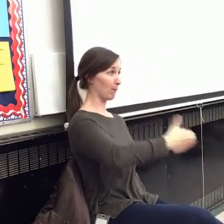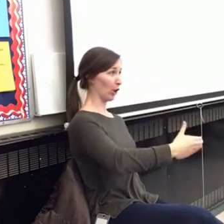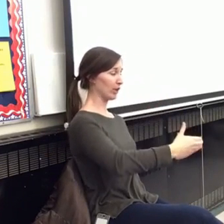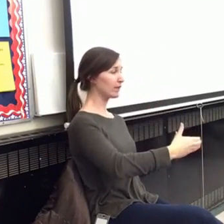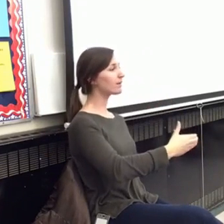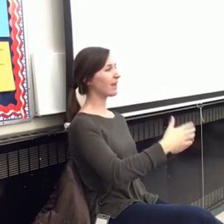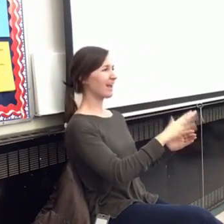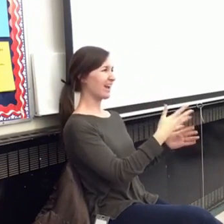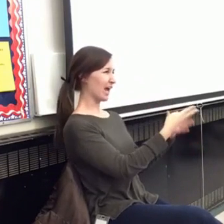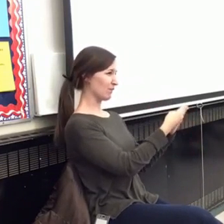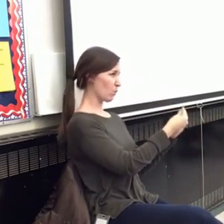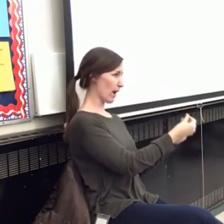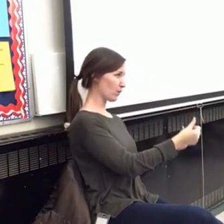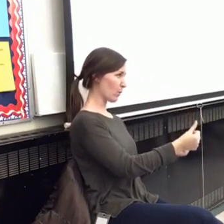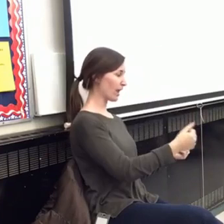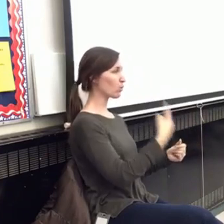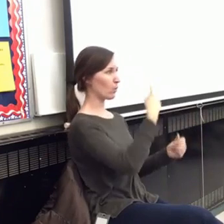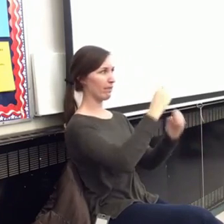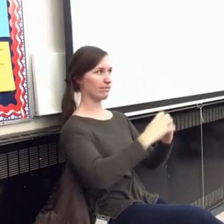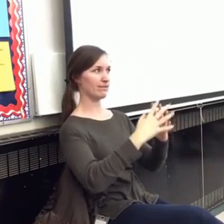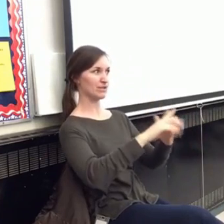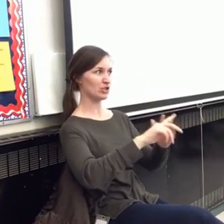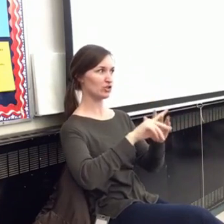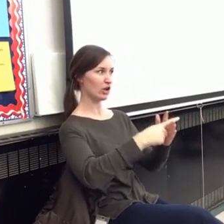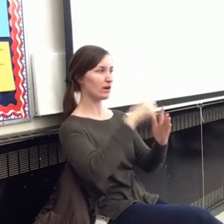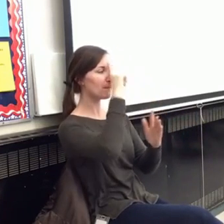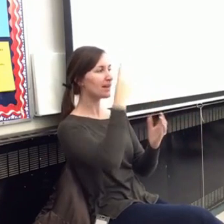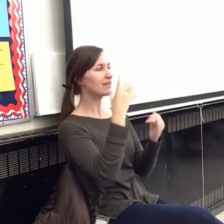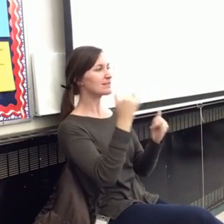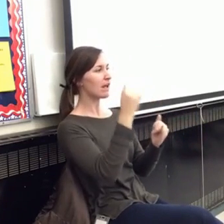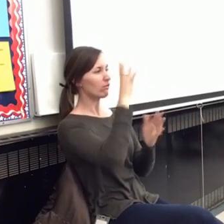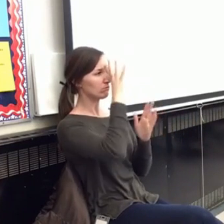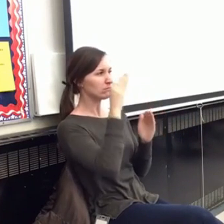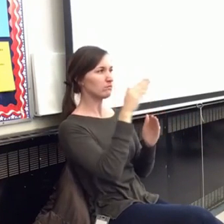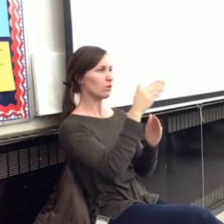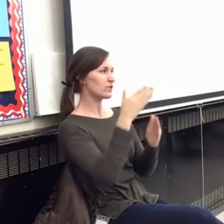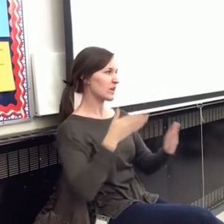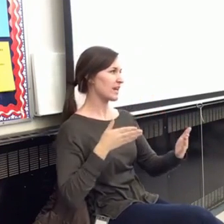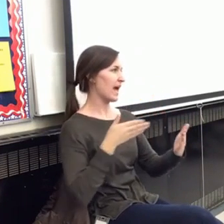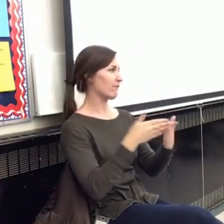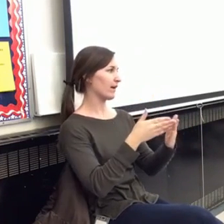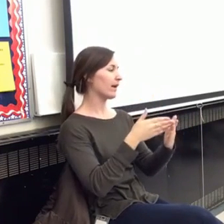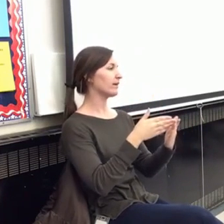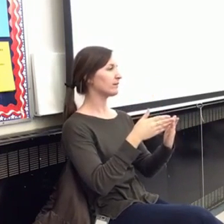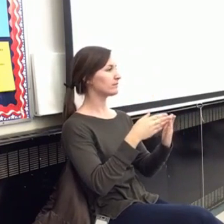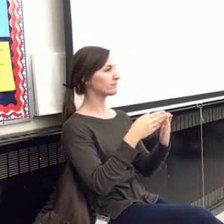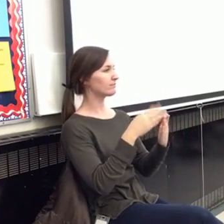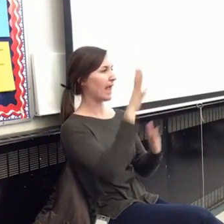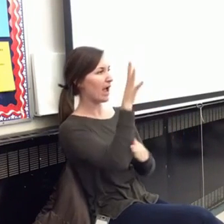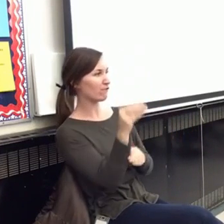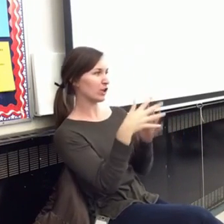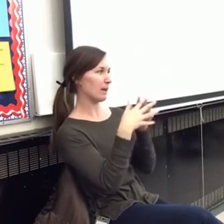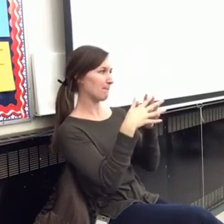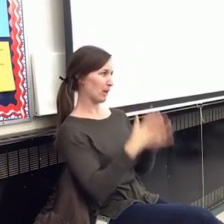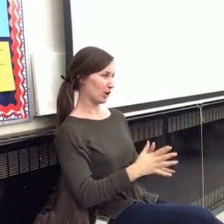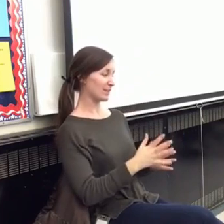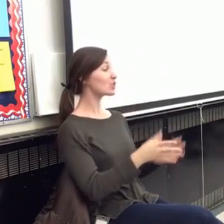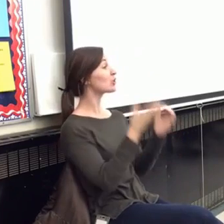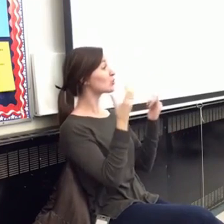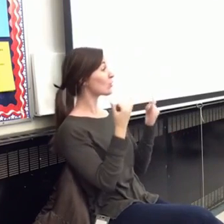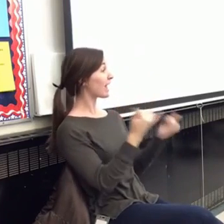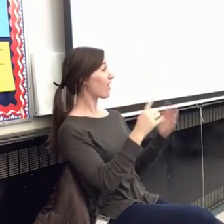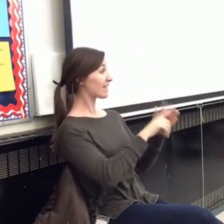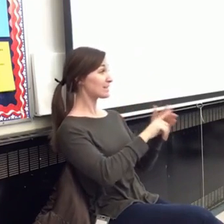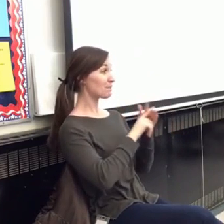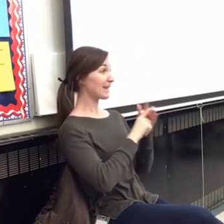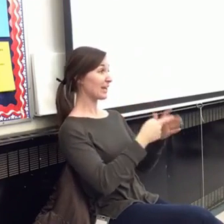fears, now they're going to increase in African American discrimination following the Civil War. And now we're going to begin our activities. So what